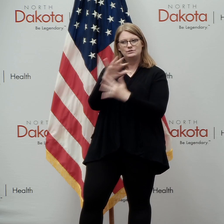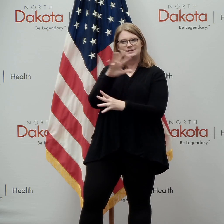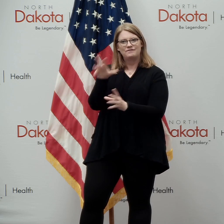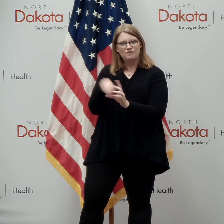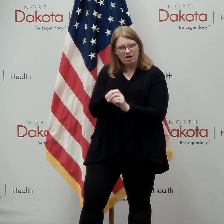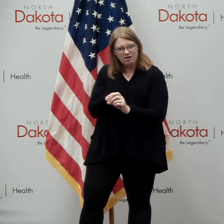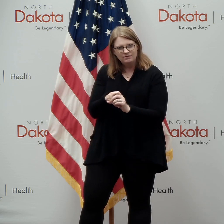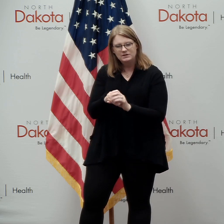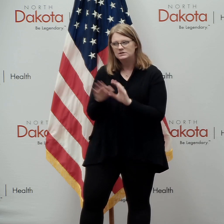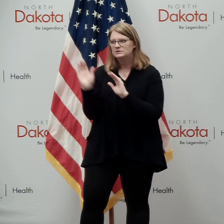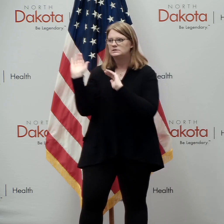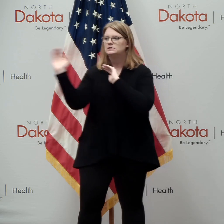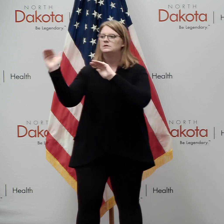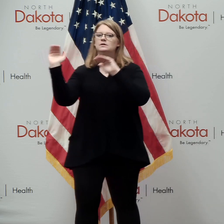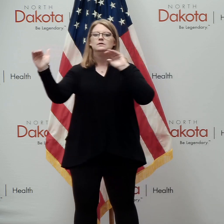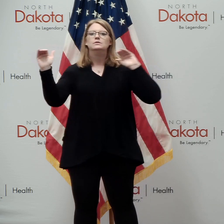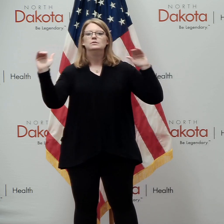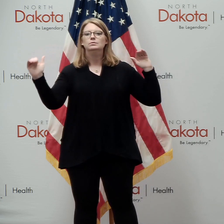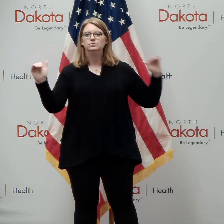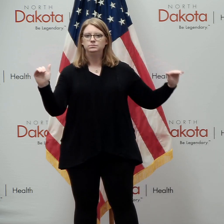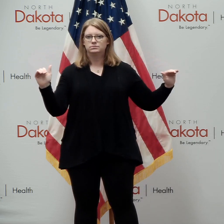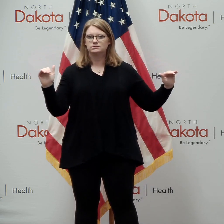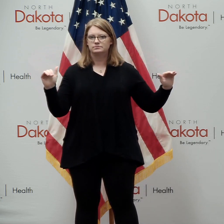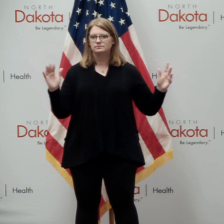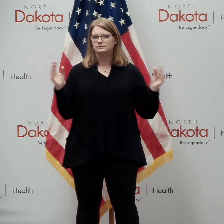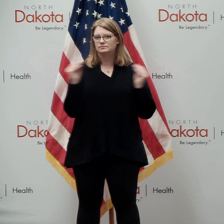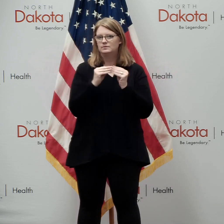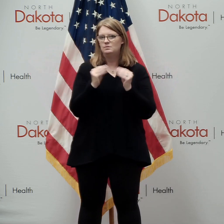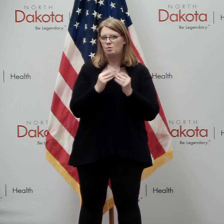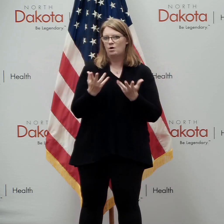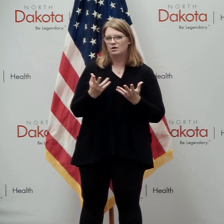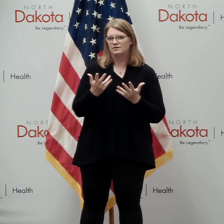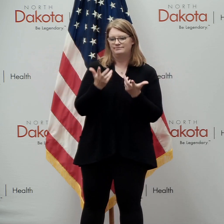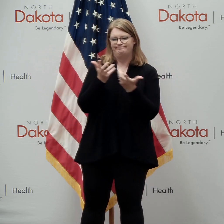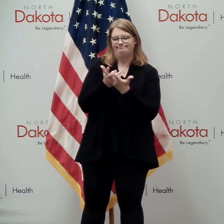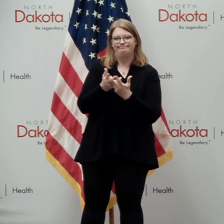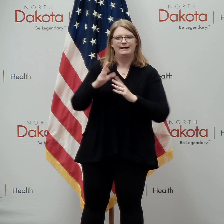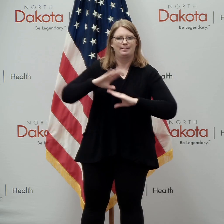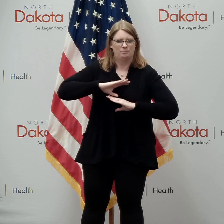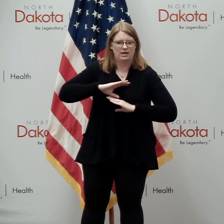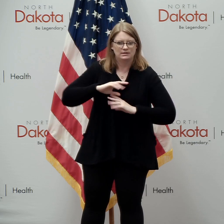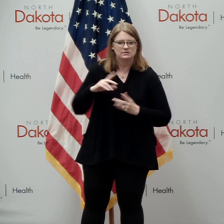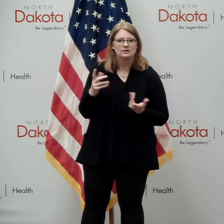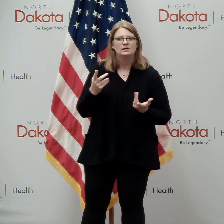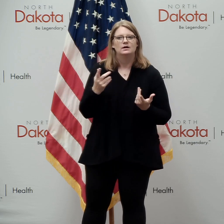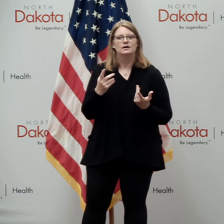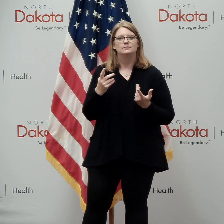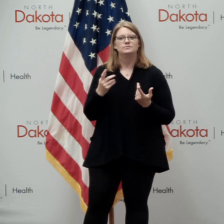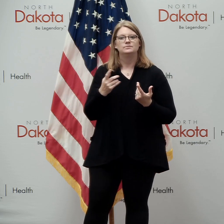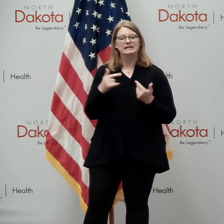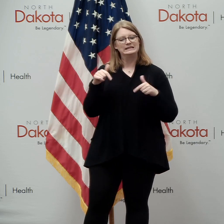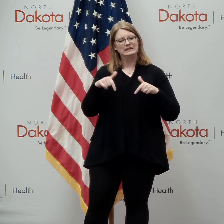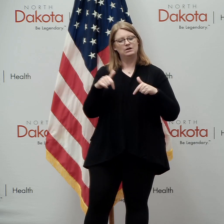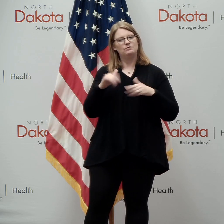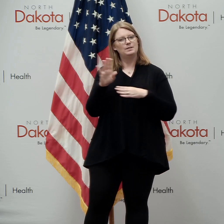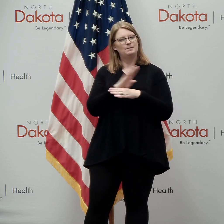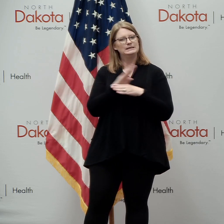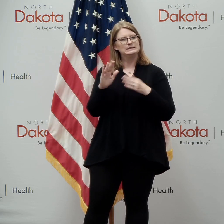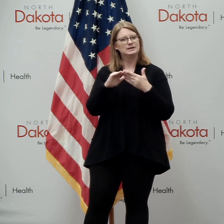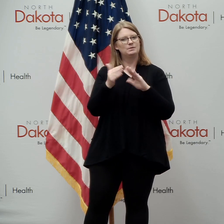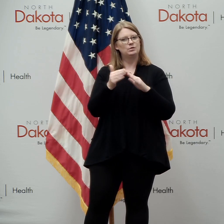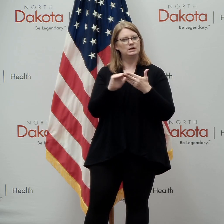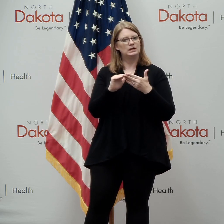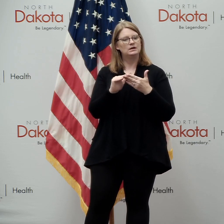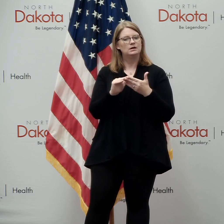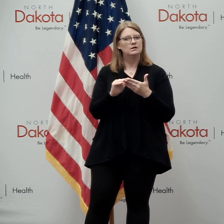new audiences to get higher compliance. It's pretty easy from here to reach the business community because they